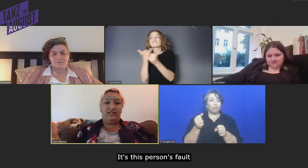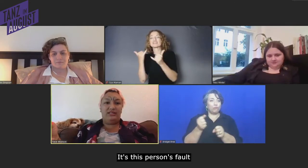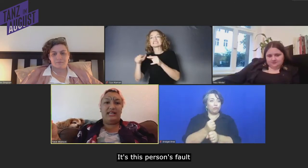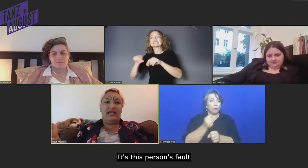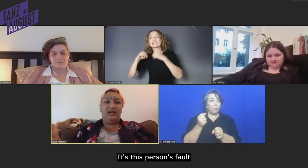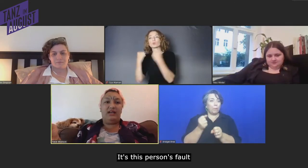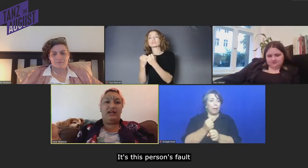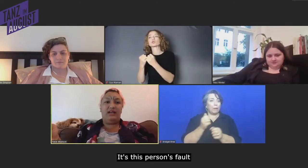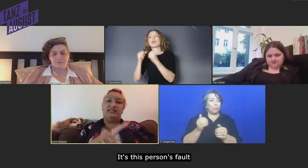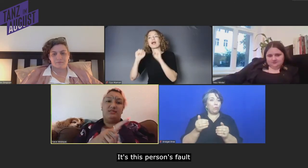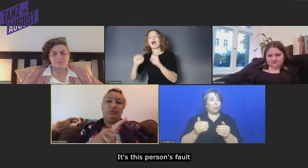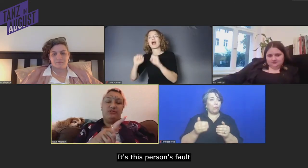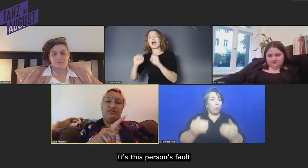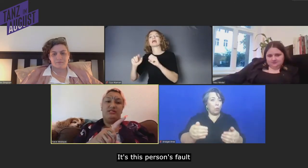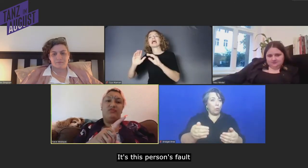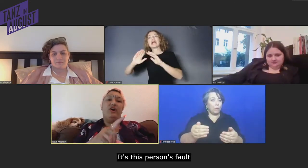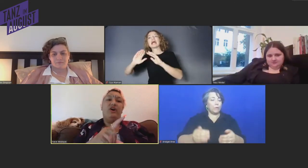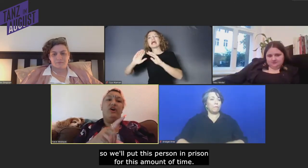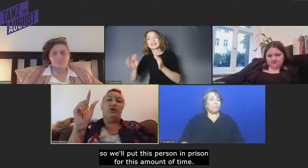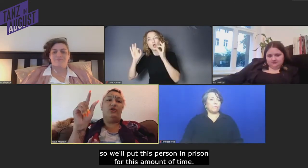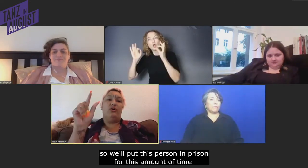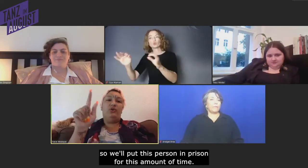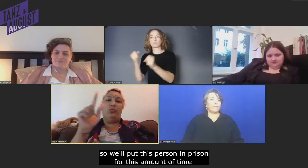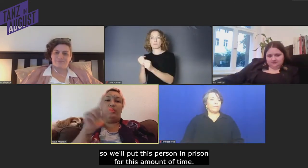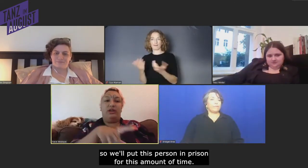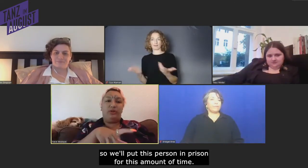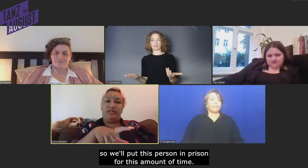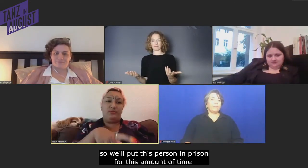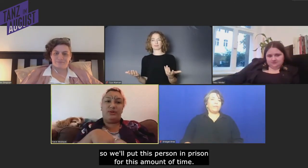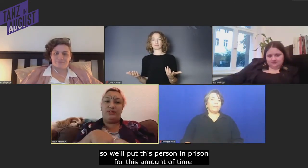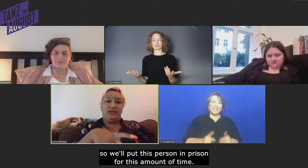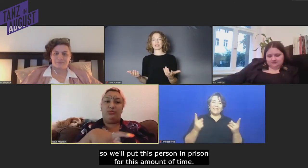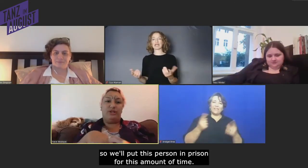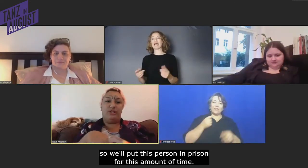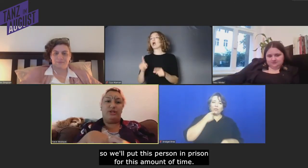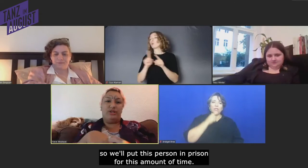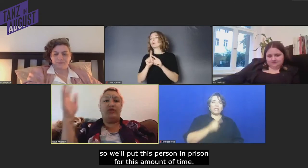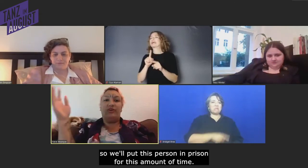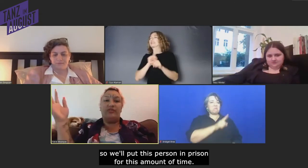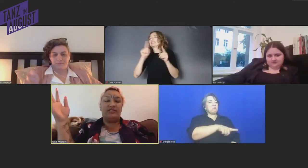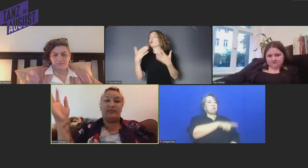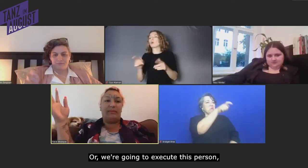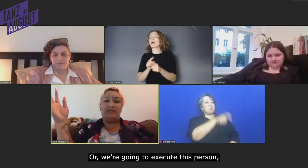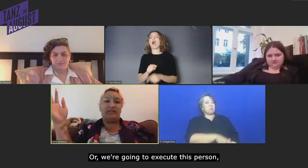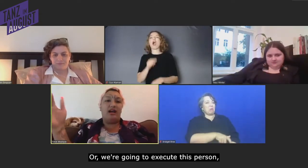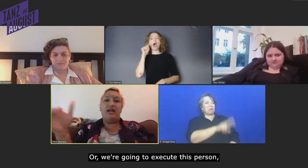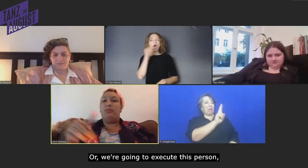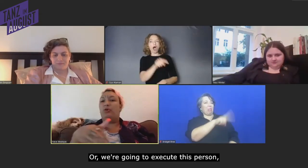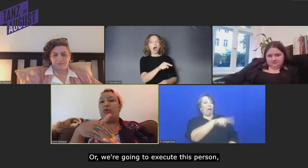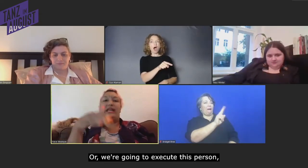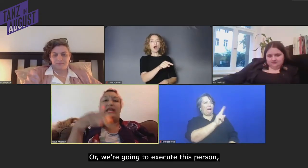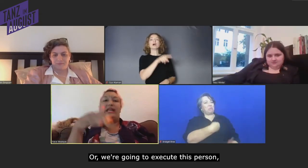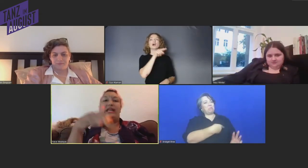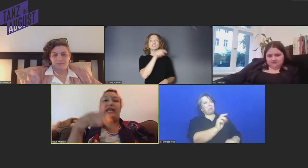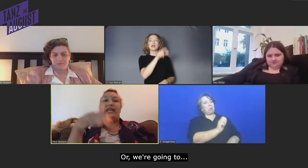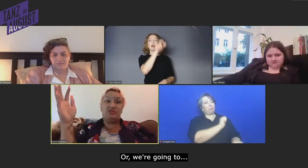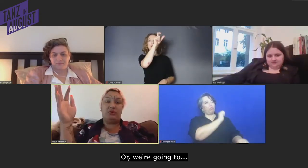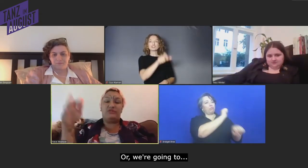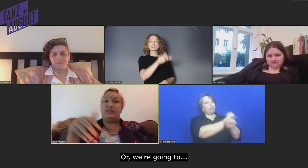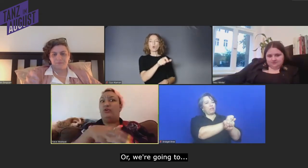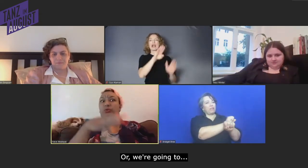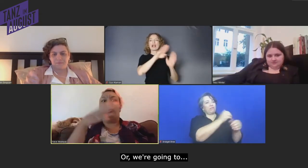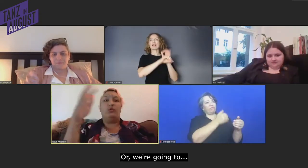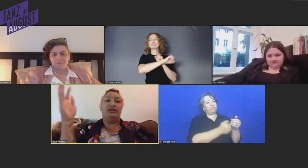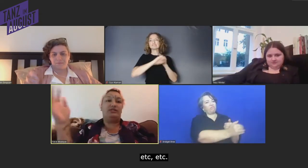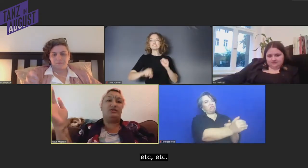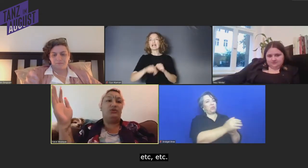than saying, okay, it's this person's fault, so we're going to put this person in prison for this amount of time, or we're going to execute this person,